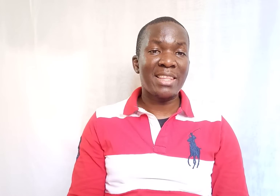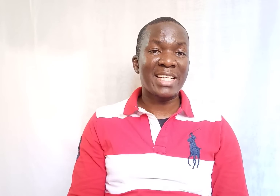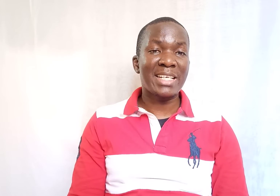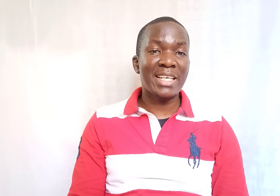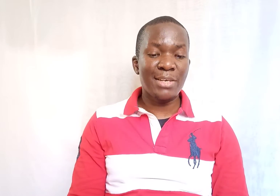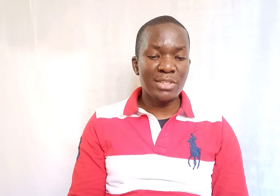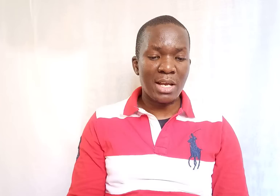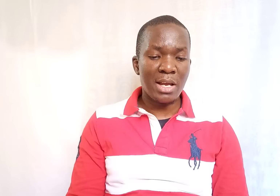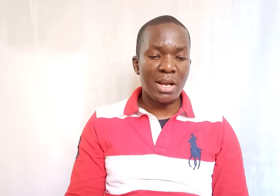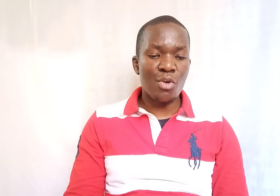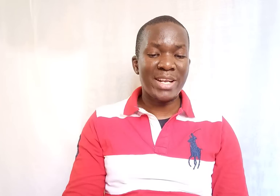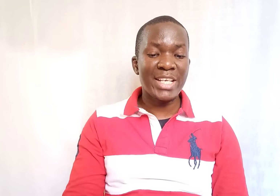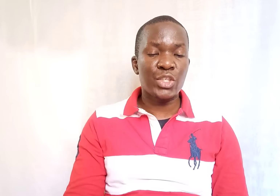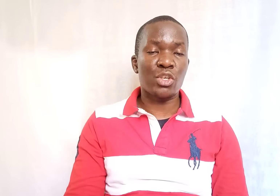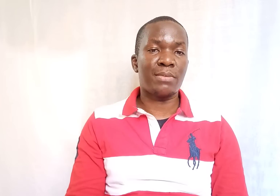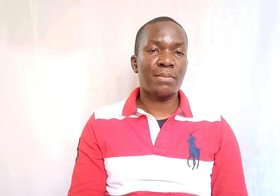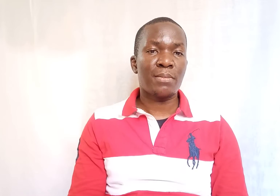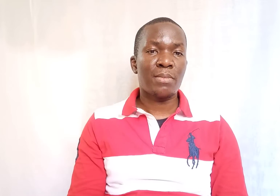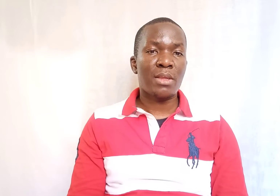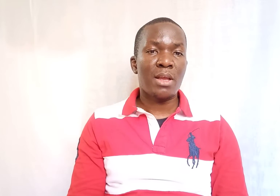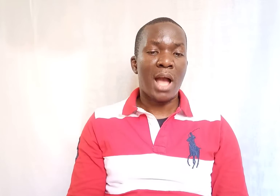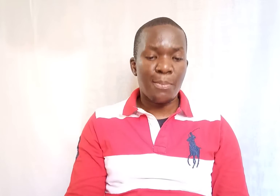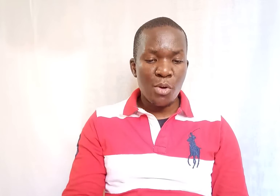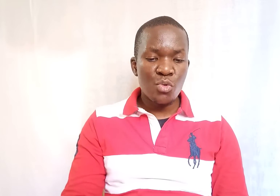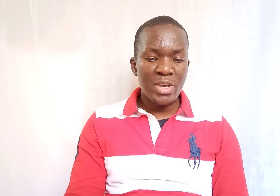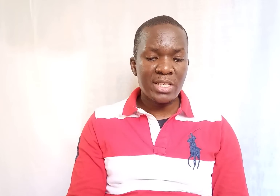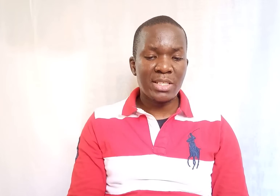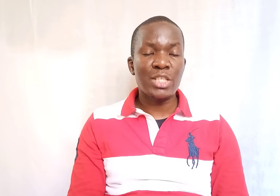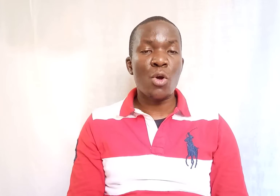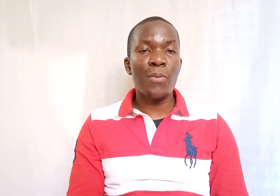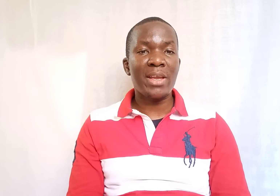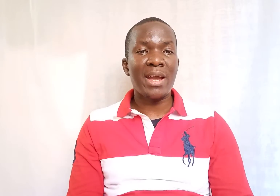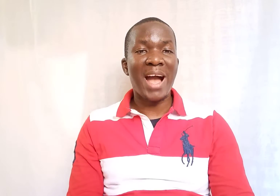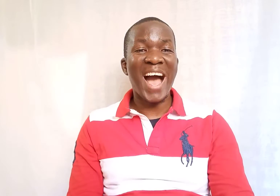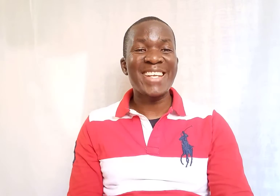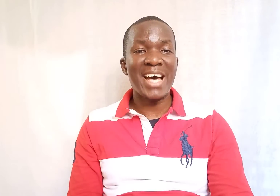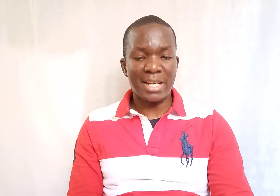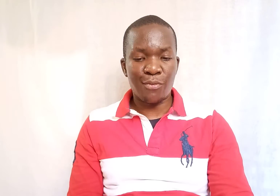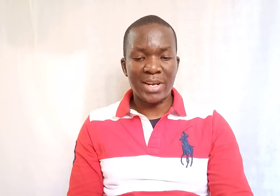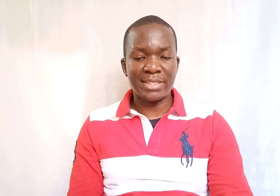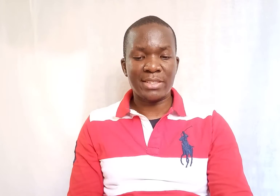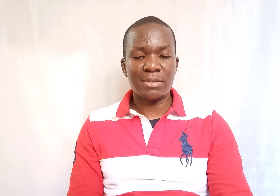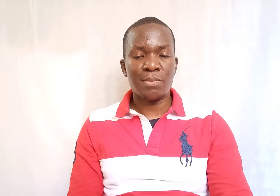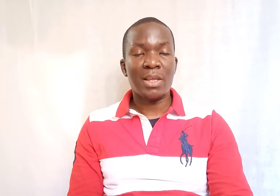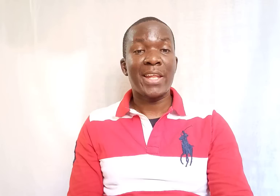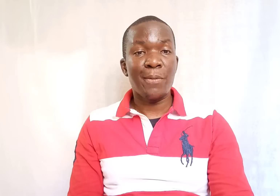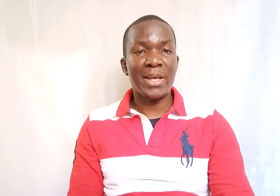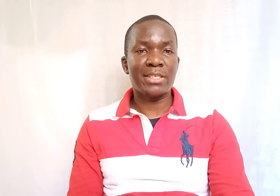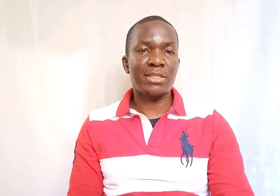that gives condition upon which the topic under reference depends